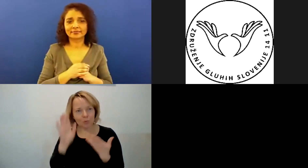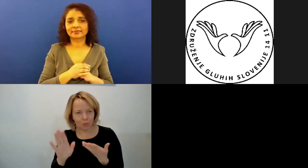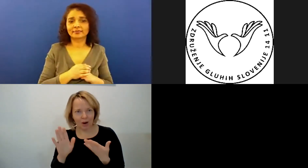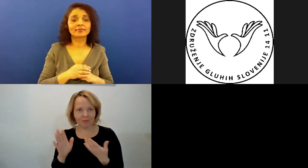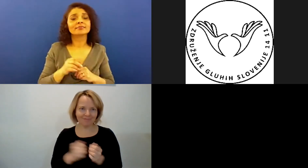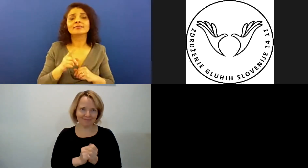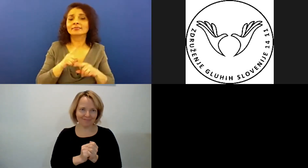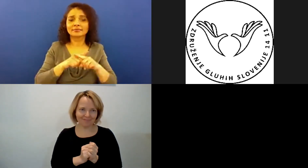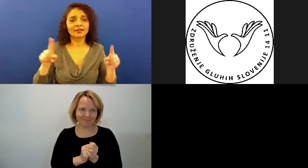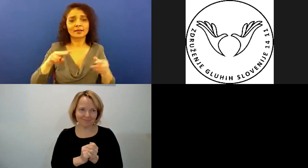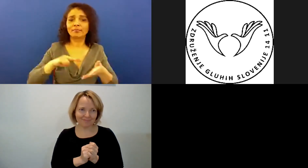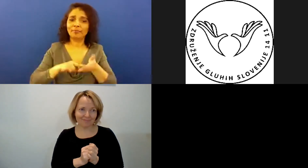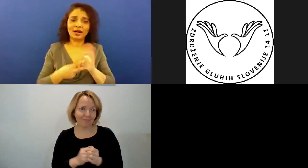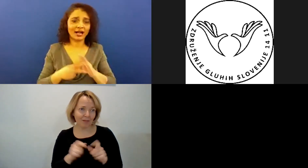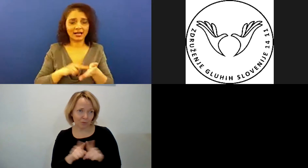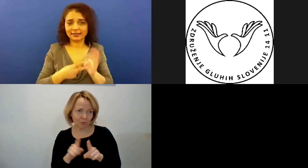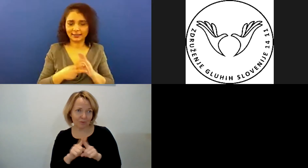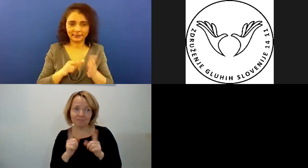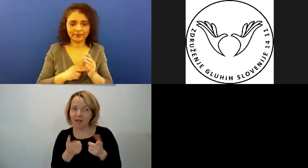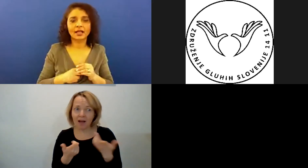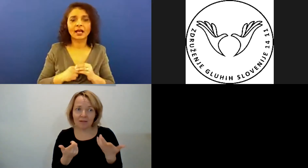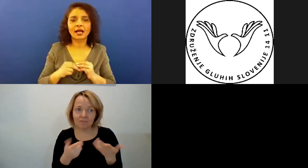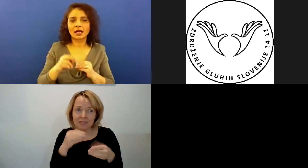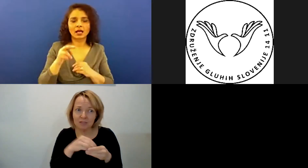allowed to cross language borders.